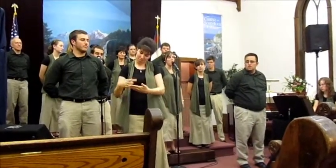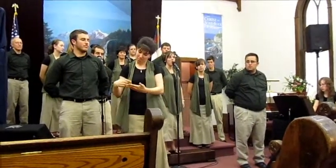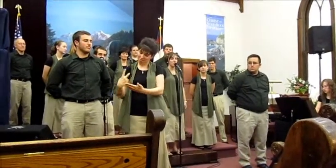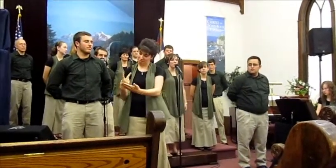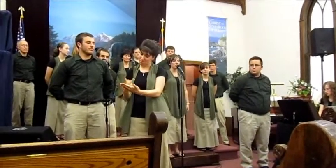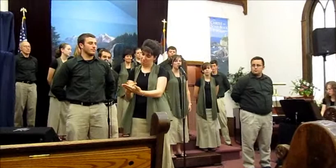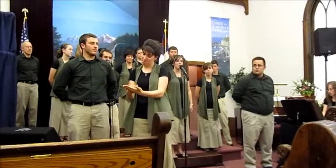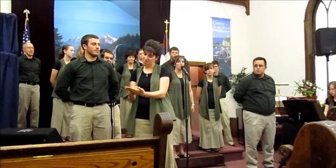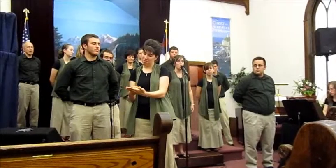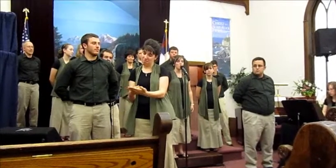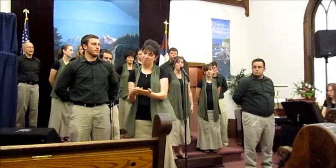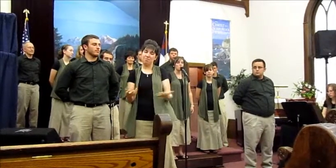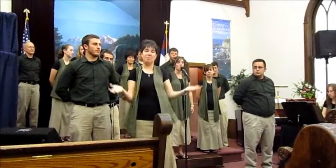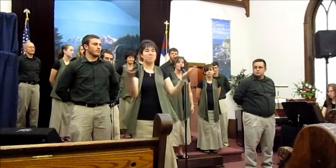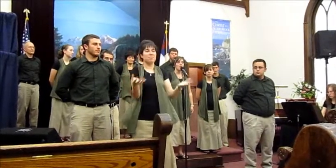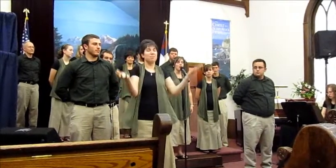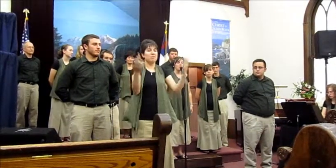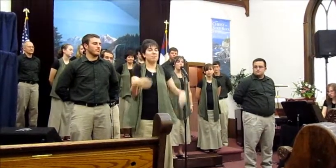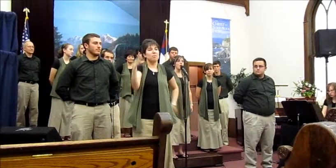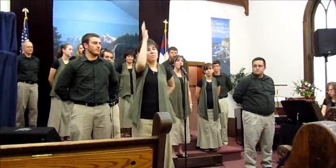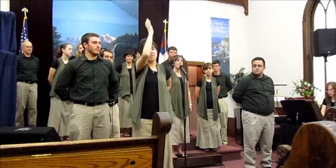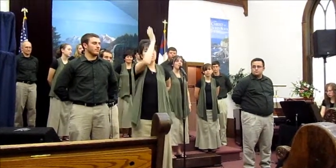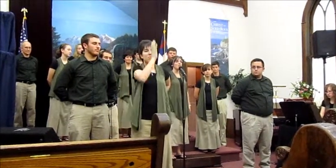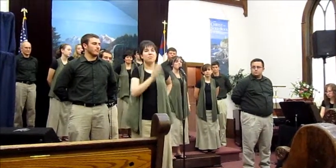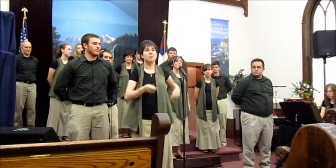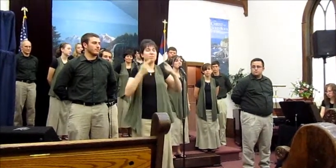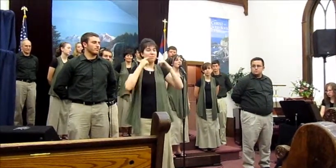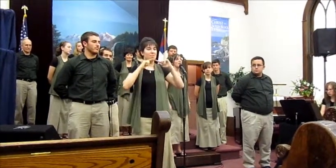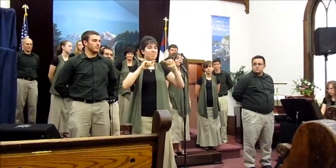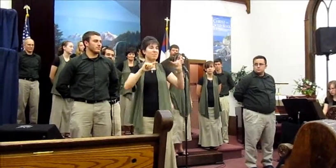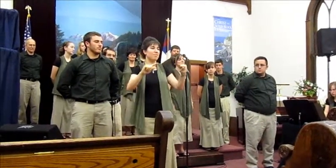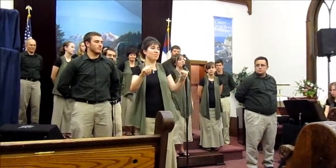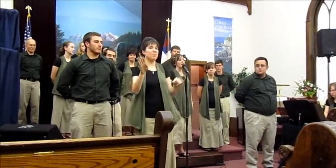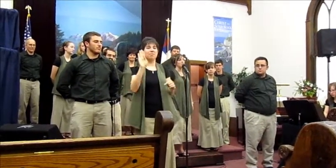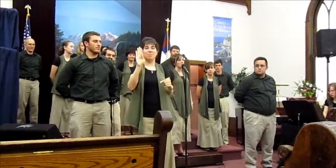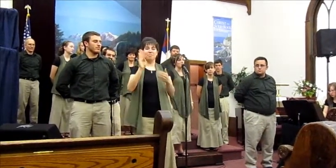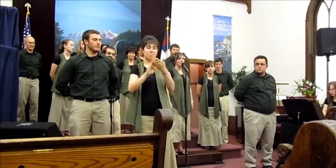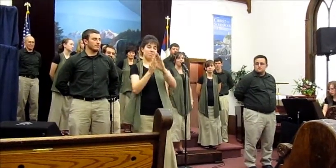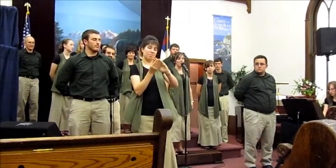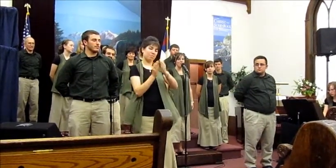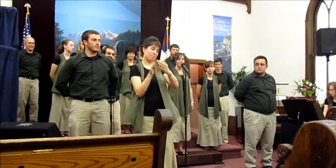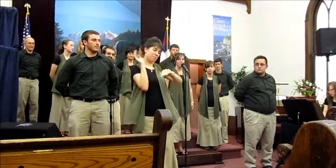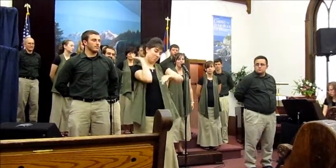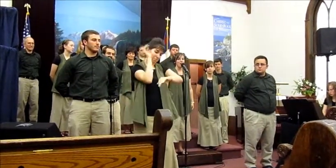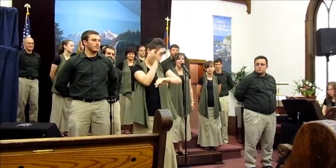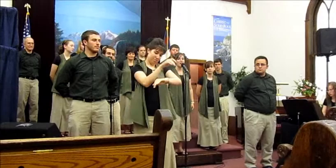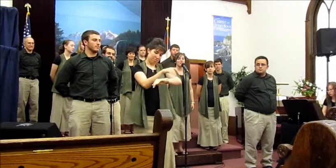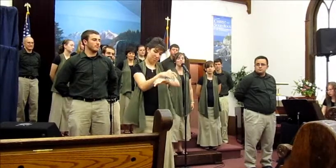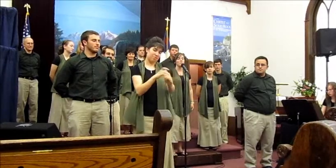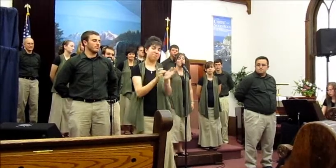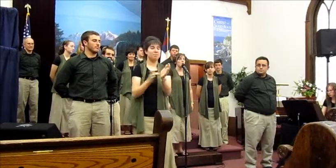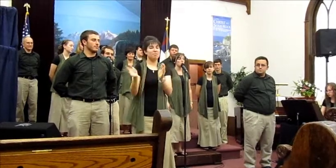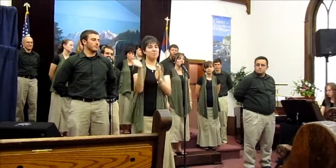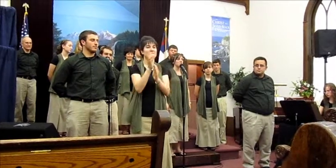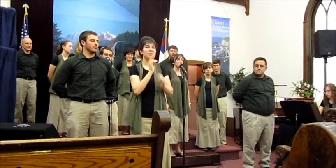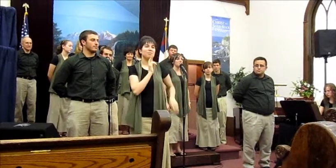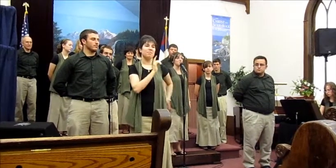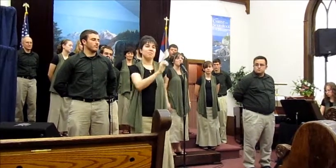swaddling dogs. And what God was saying that Bethlehem night, was this is